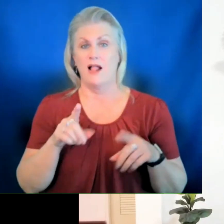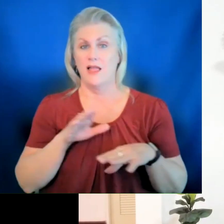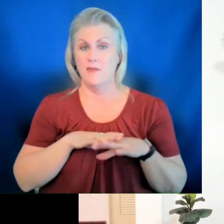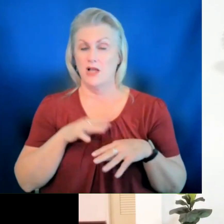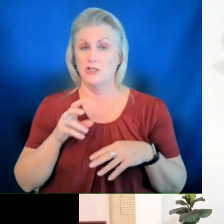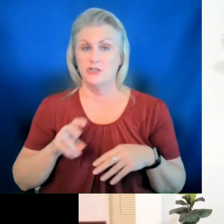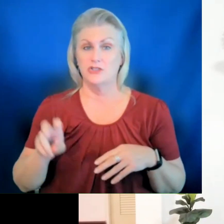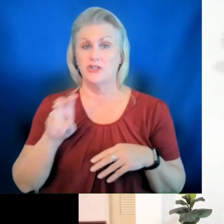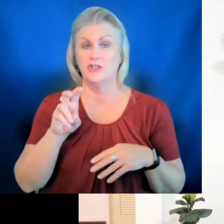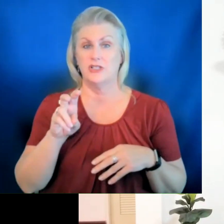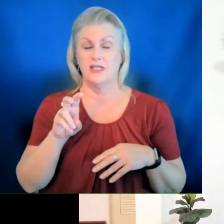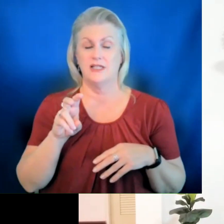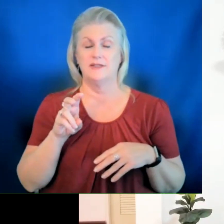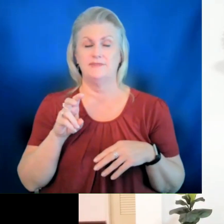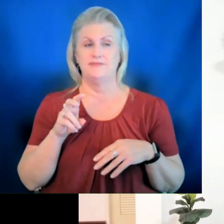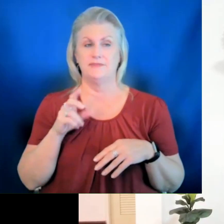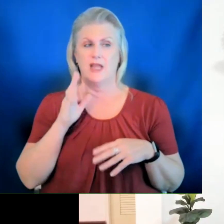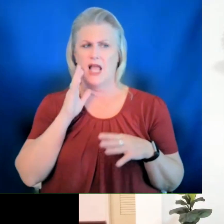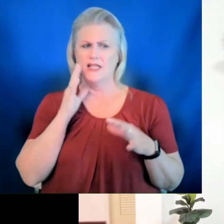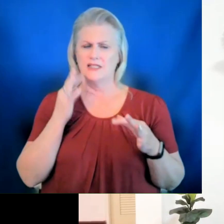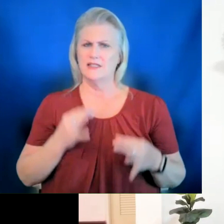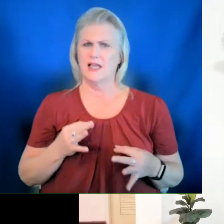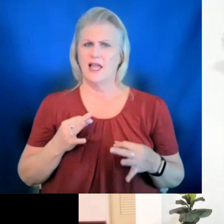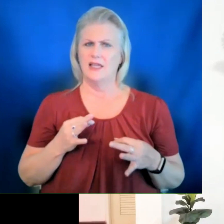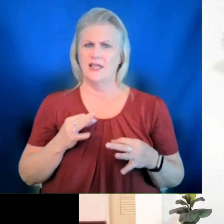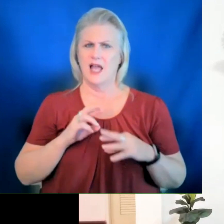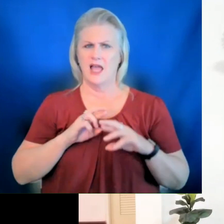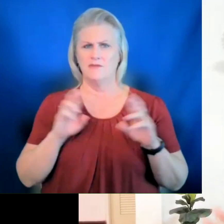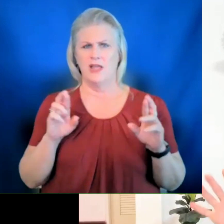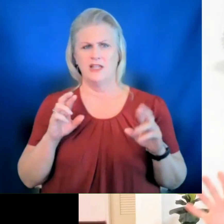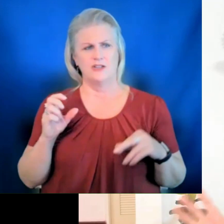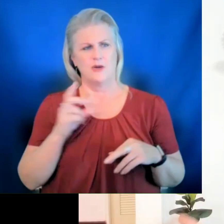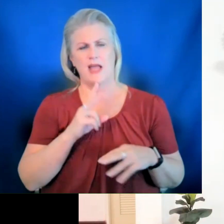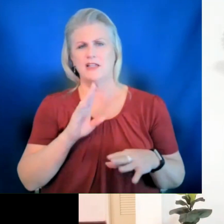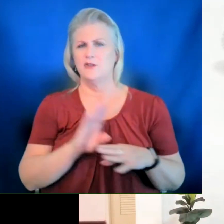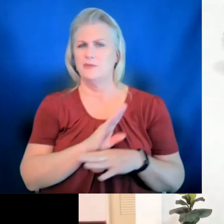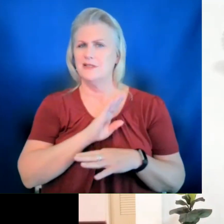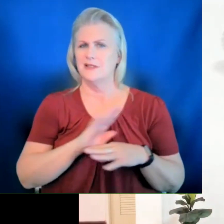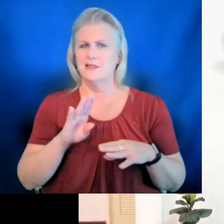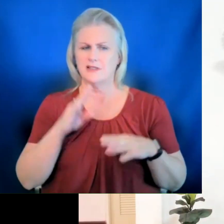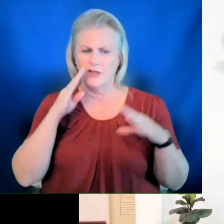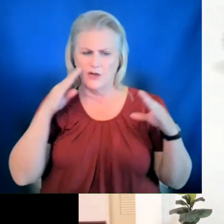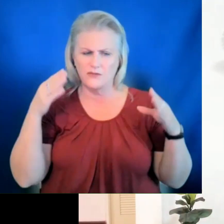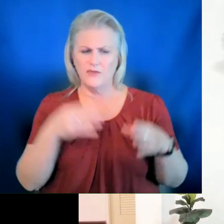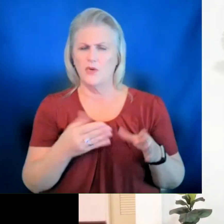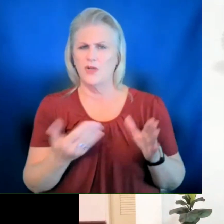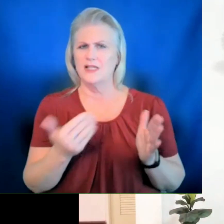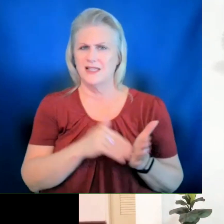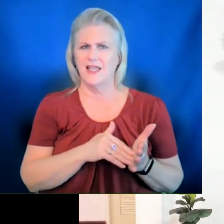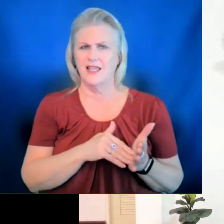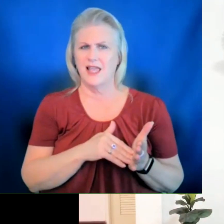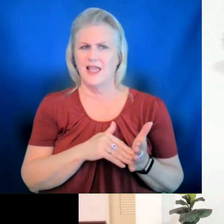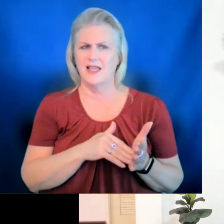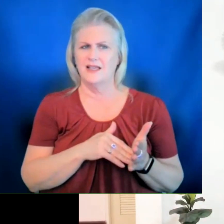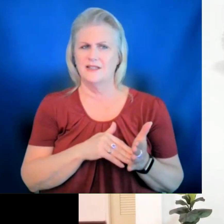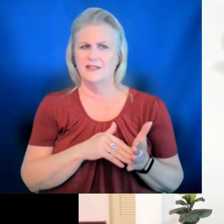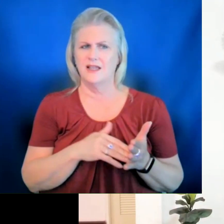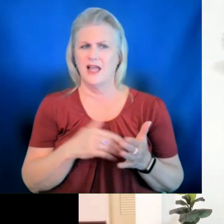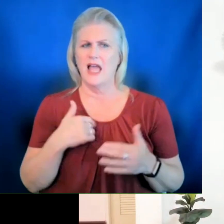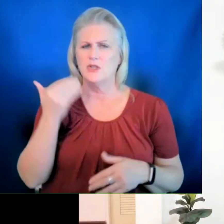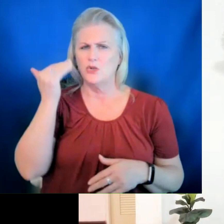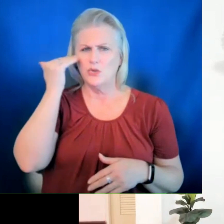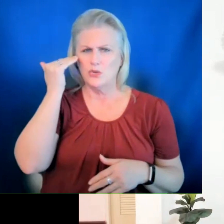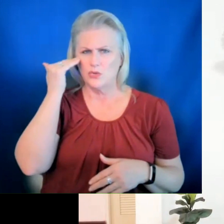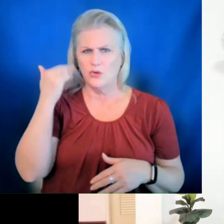journey. And while I was on this journey, I decided that I am ready to be back to my business, to